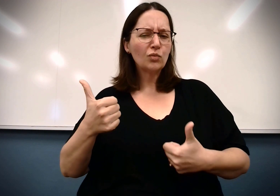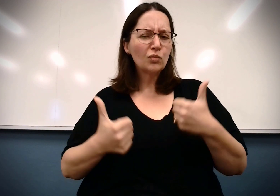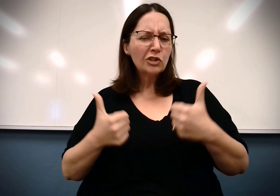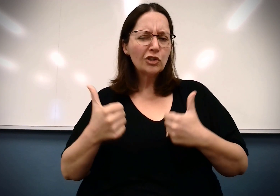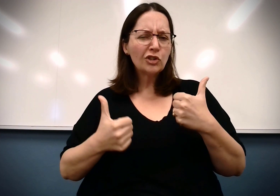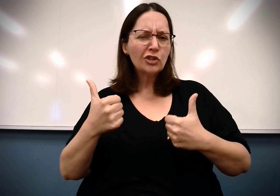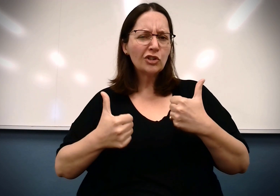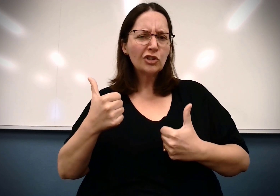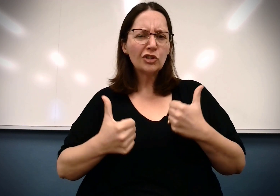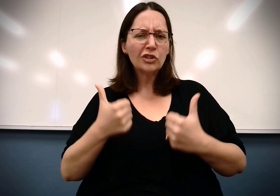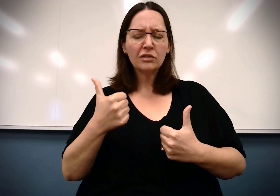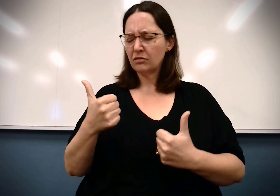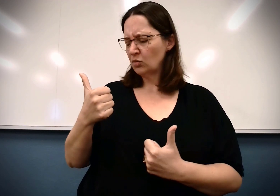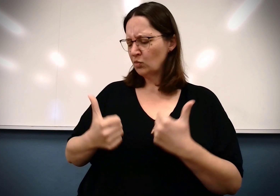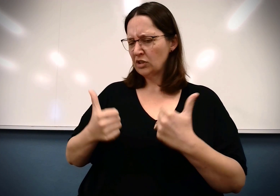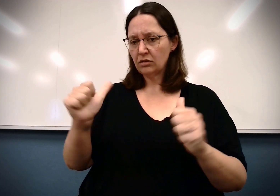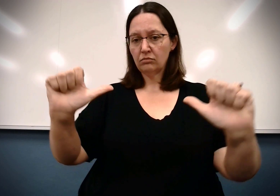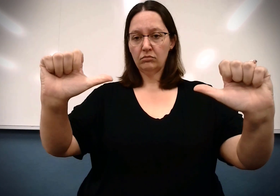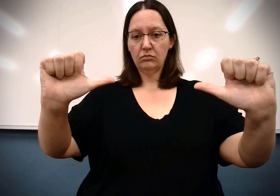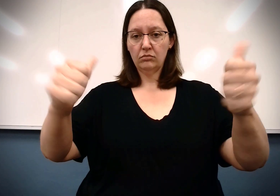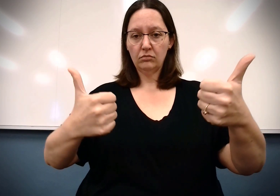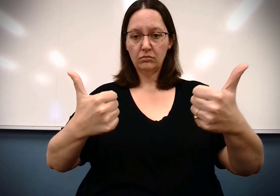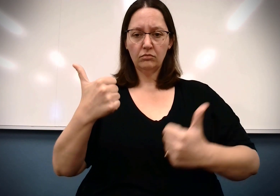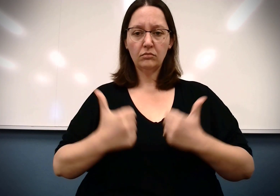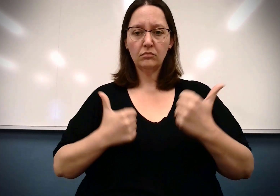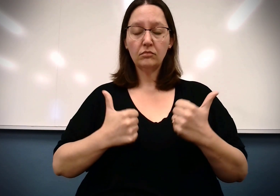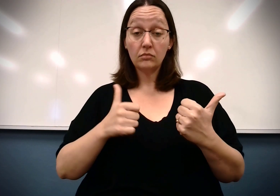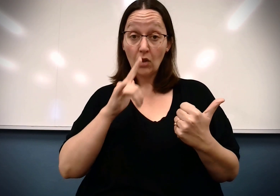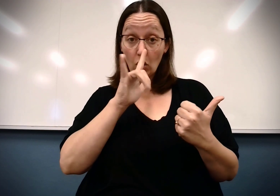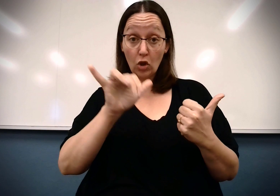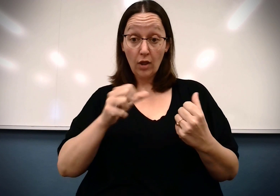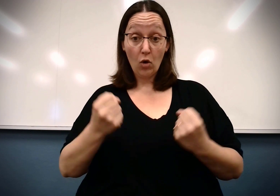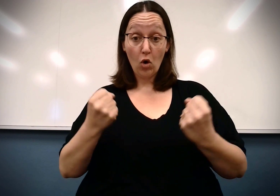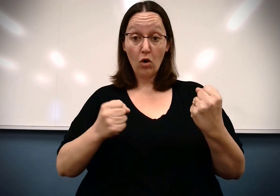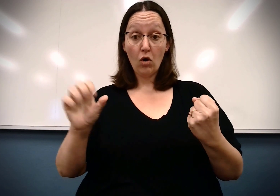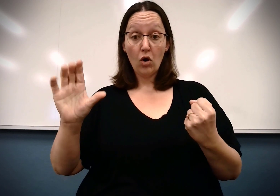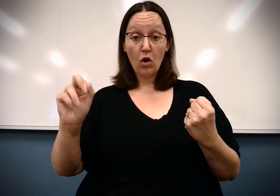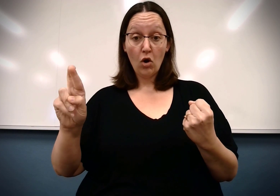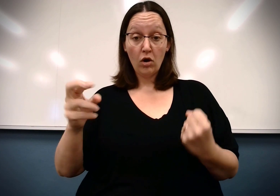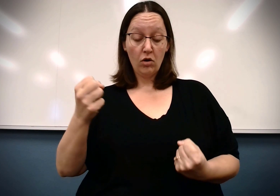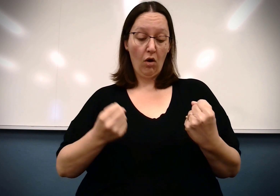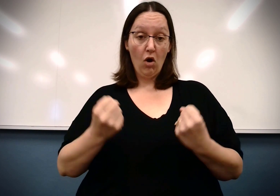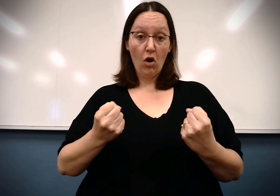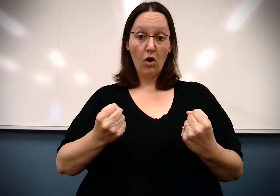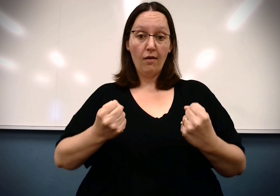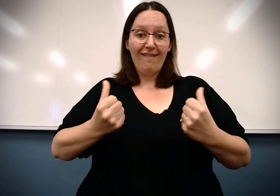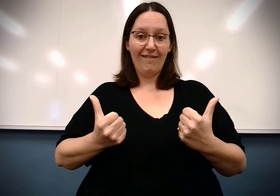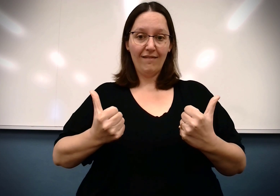which. W-H-I-C-H, which. Two open A's, back and forth alternating. It kind of looks like the sign car, but car is done